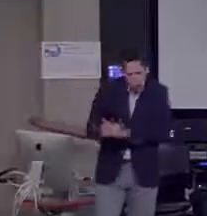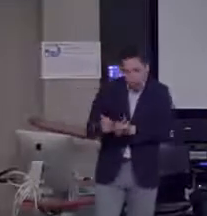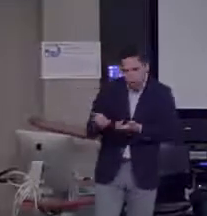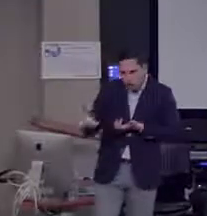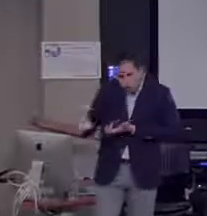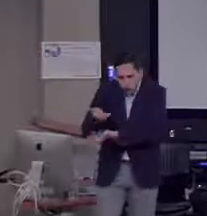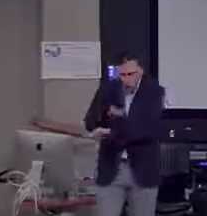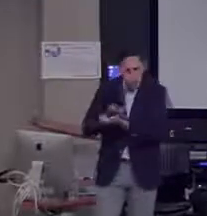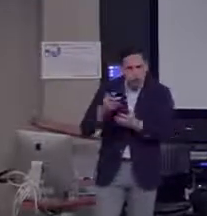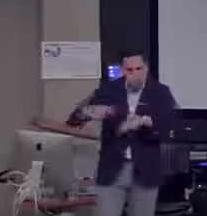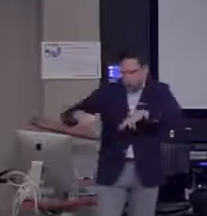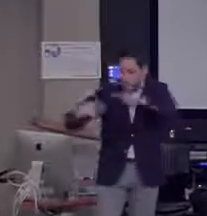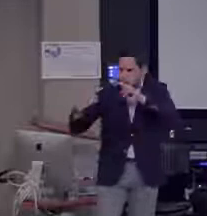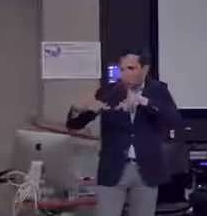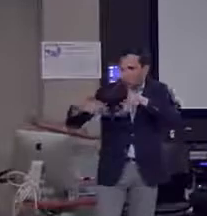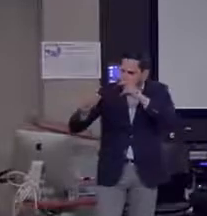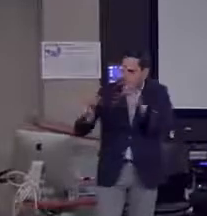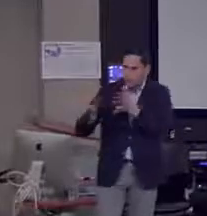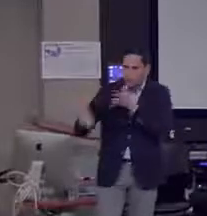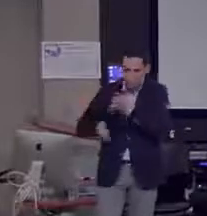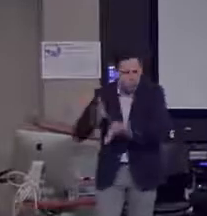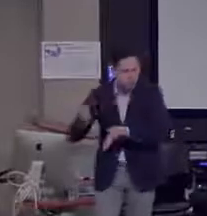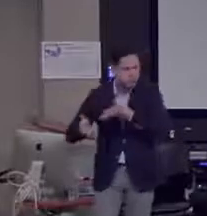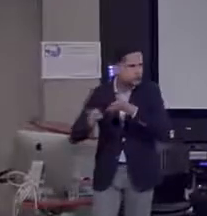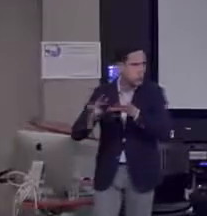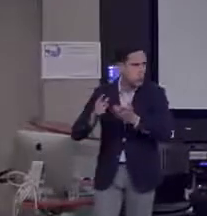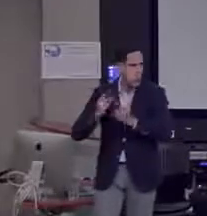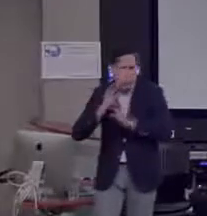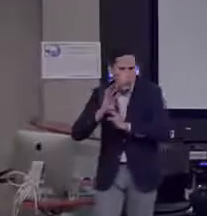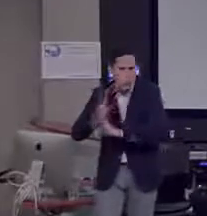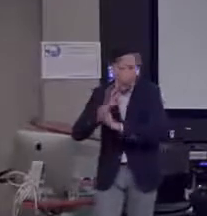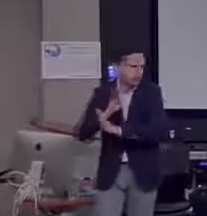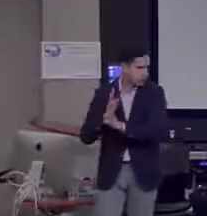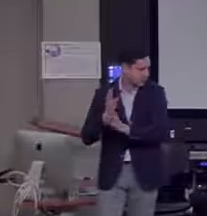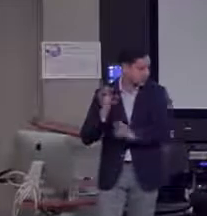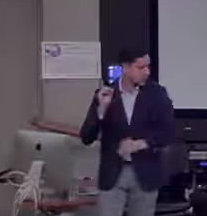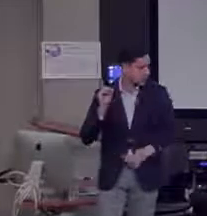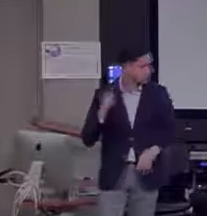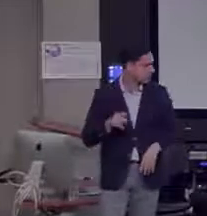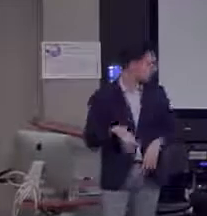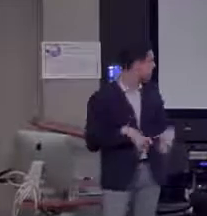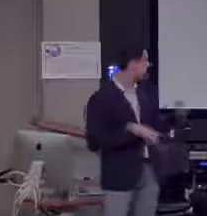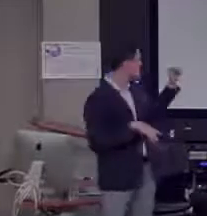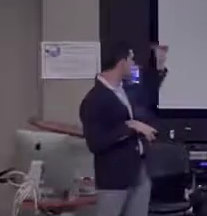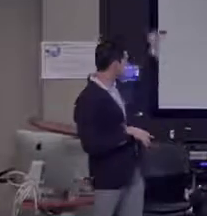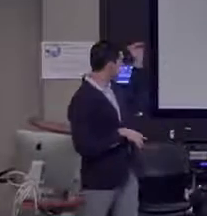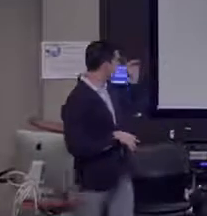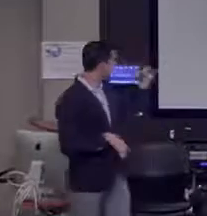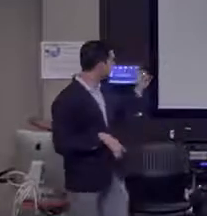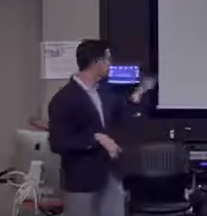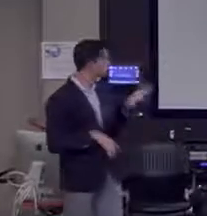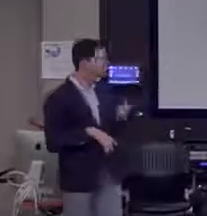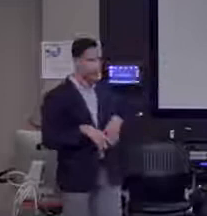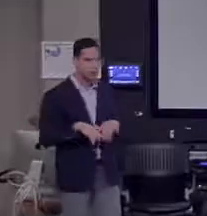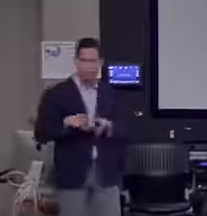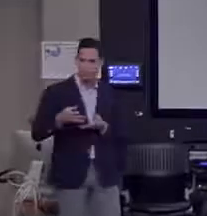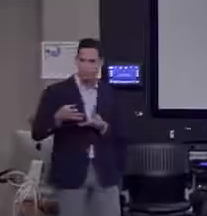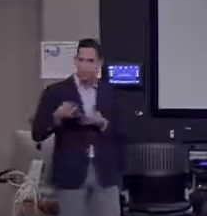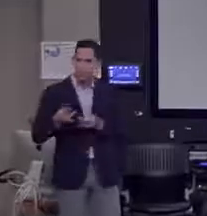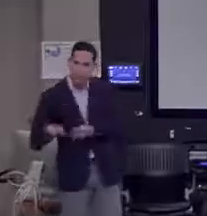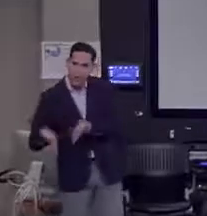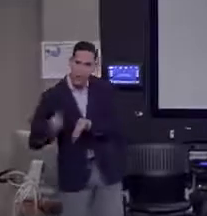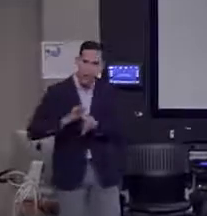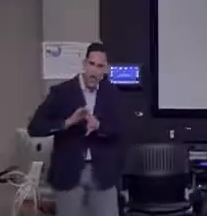in a way through gesture and words? We also looked at how fluid and connected their exchanges were, and again, that could be verbal or it could